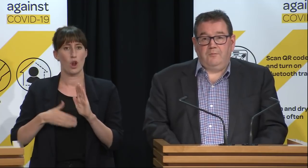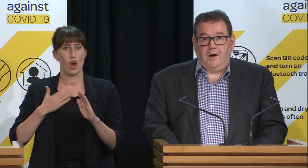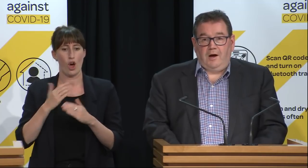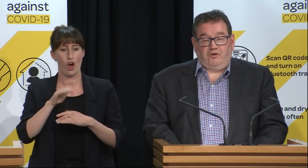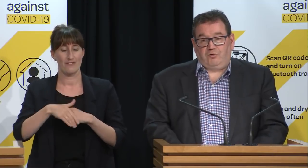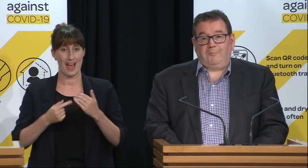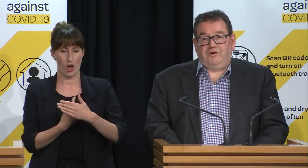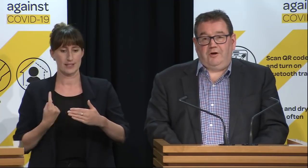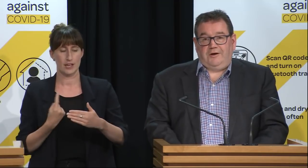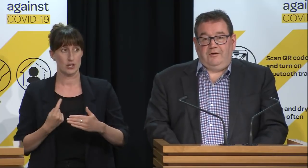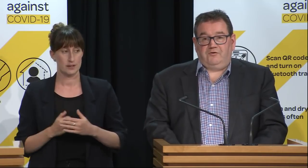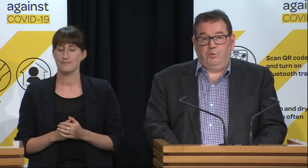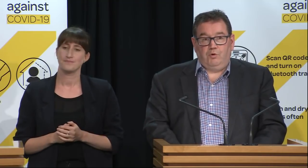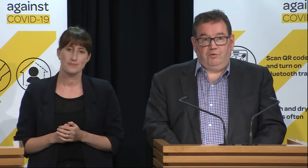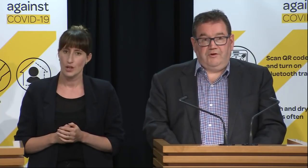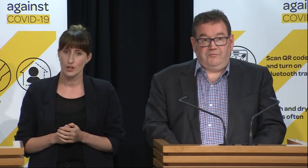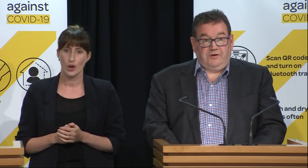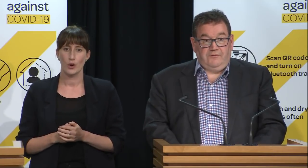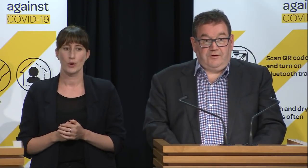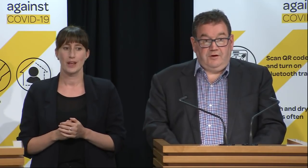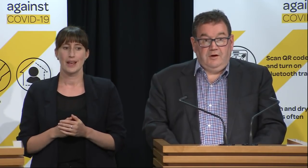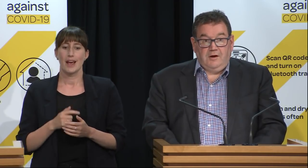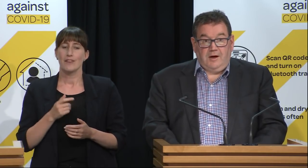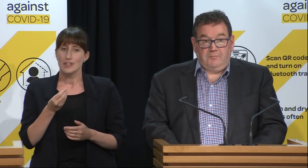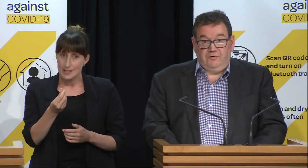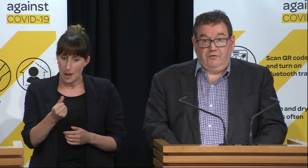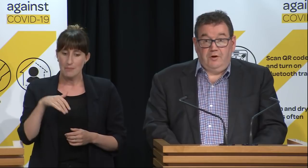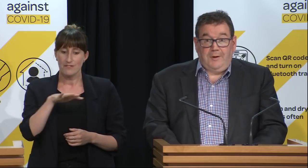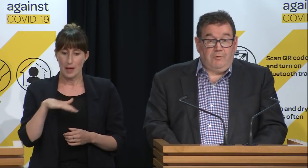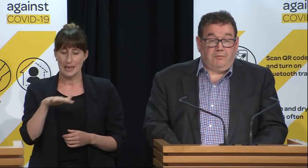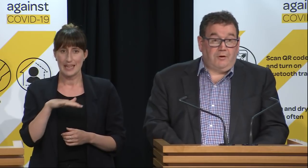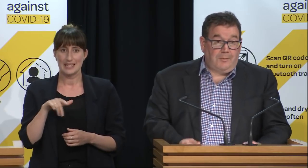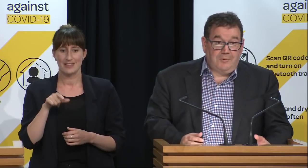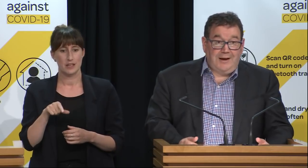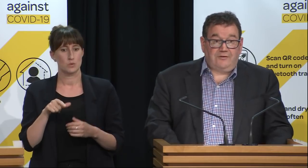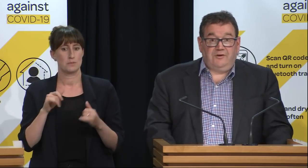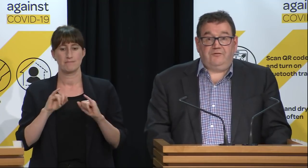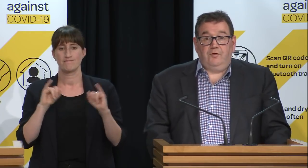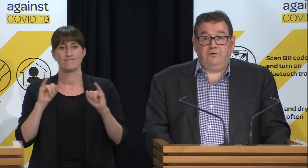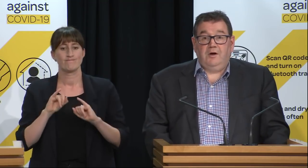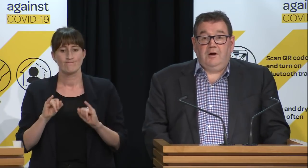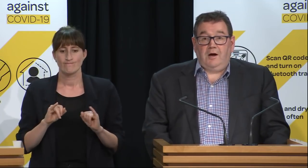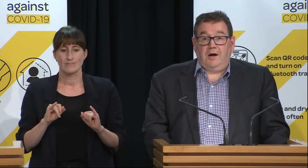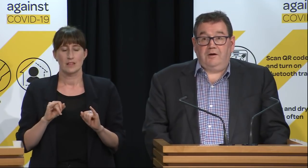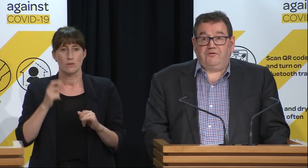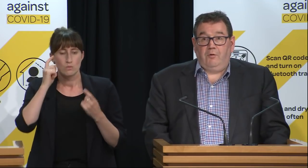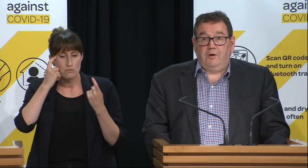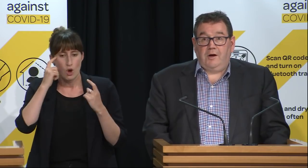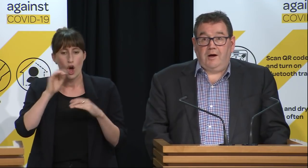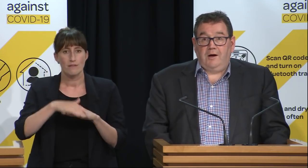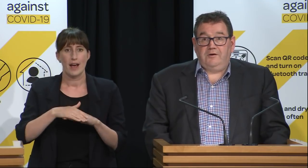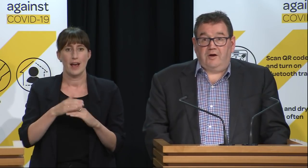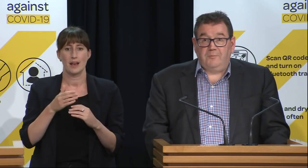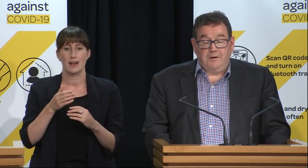for whom a disruption like this will cause them significant concern about whether or not they'll be able to access food and so